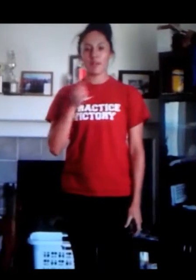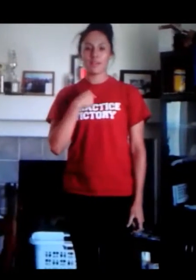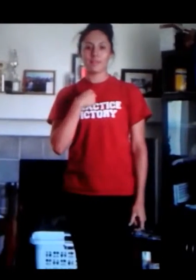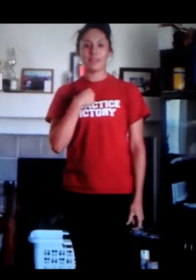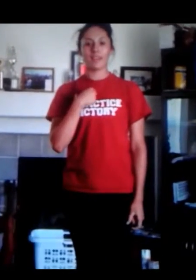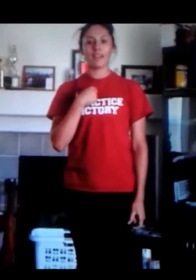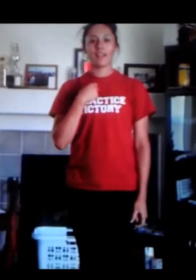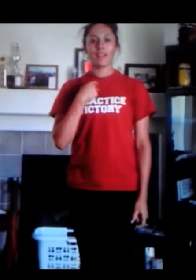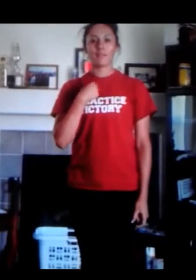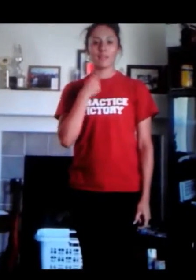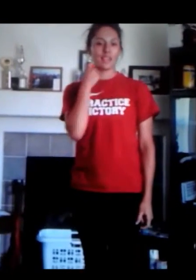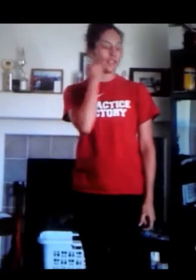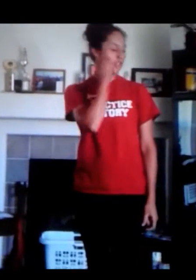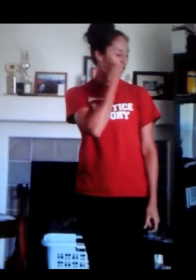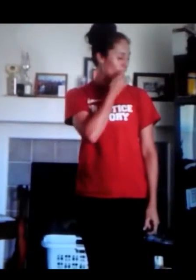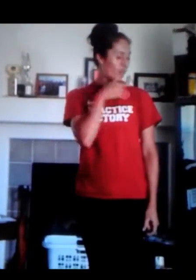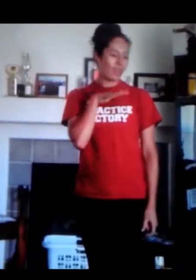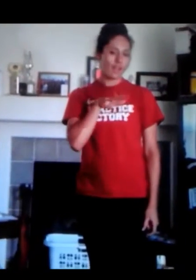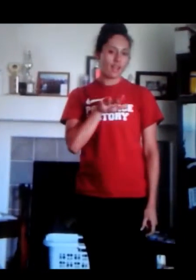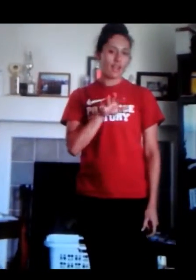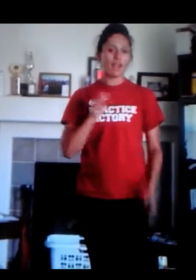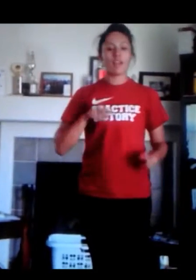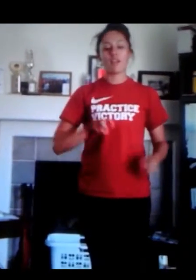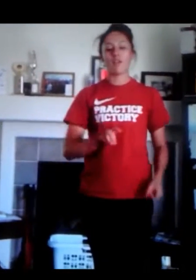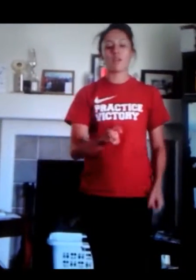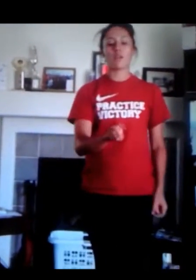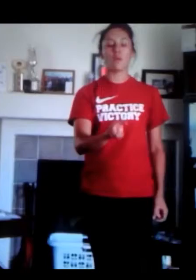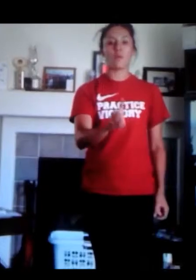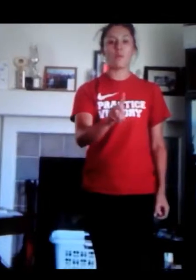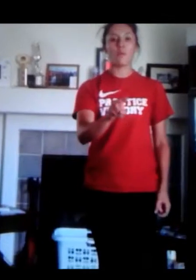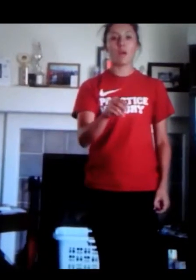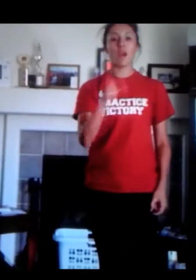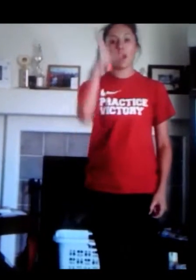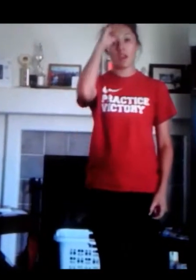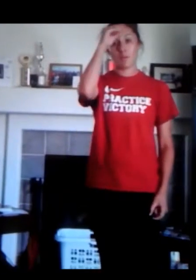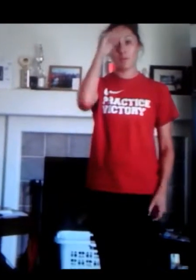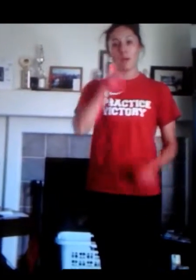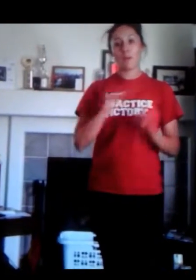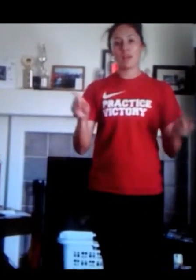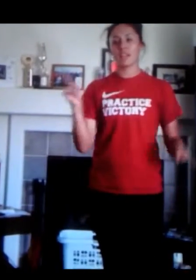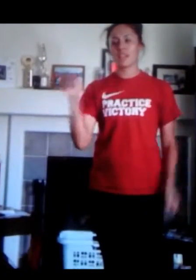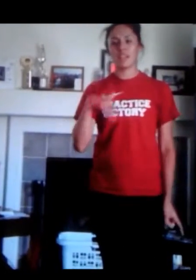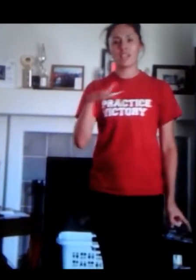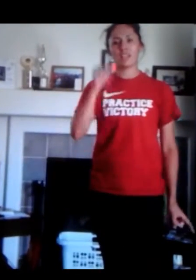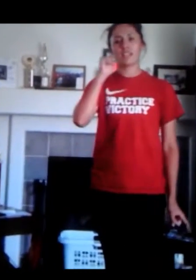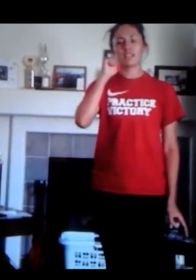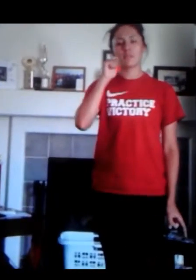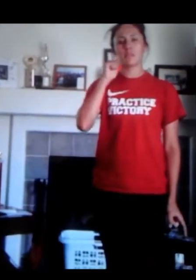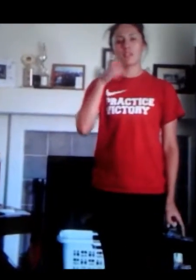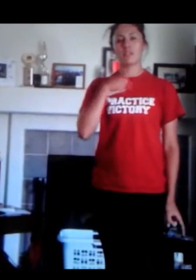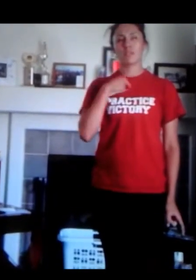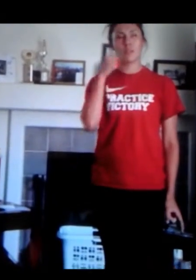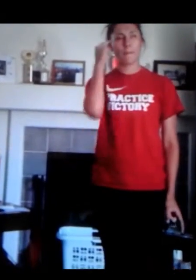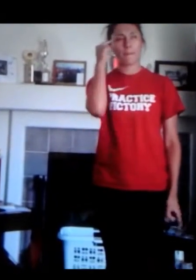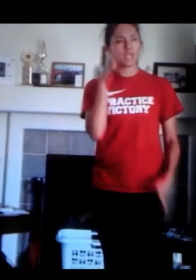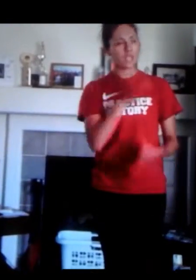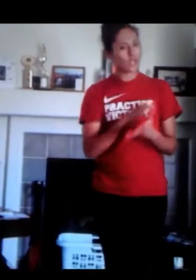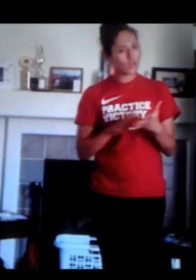At Friday night, I was working late at the movie theaters when I looked up to see a cute boy staring at